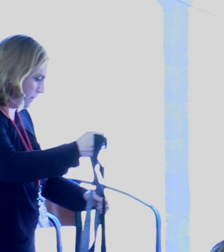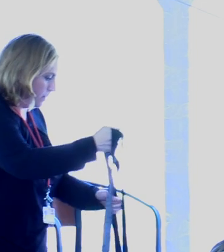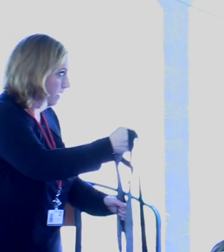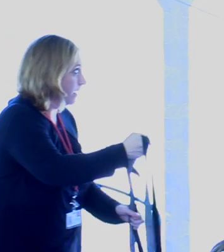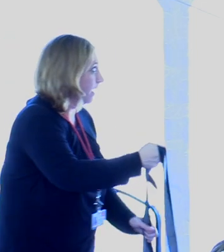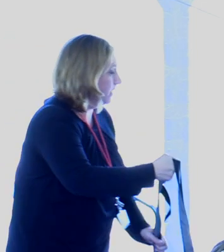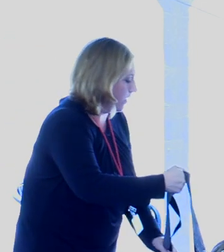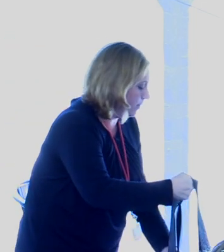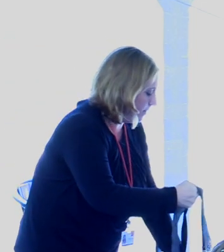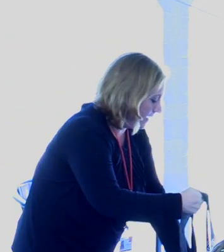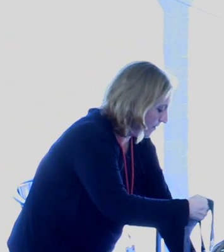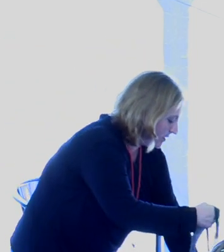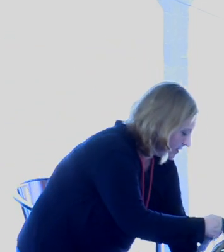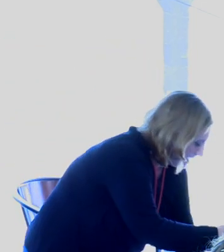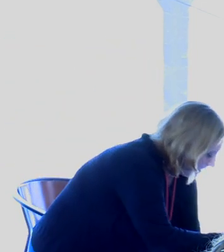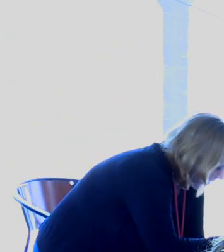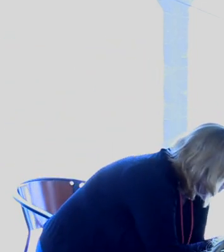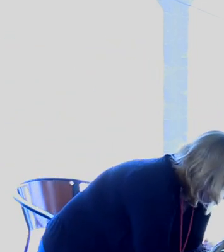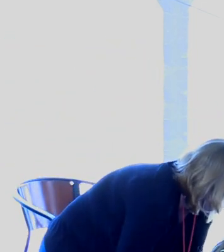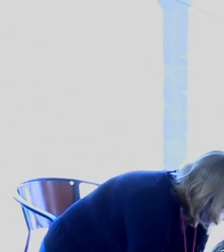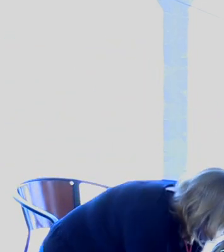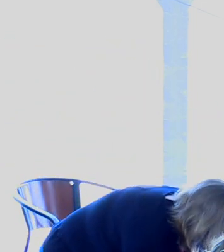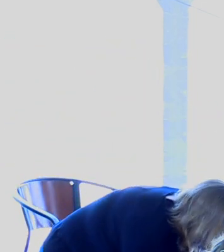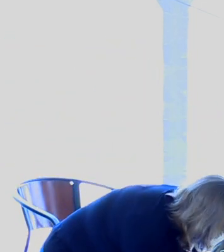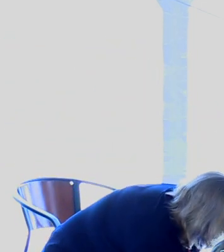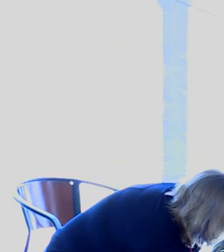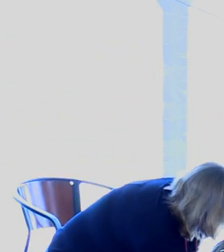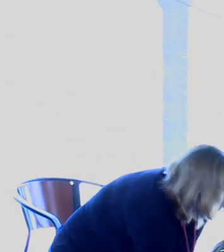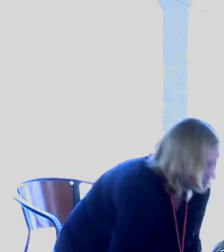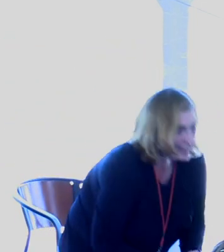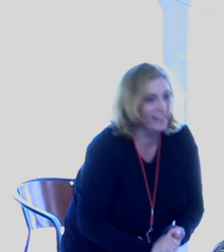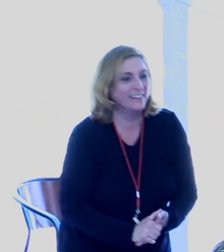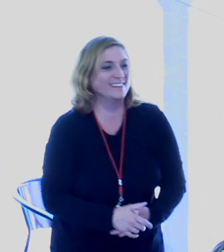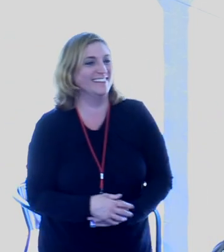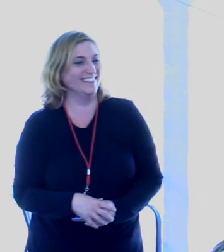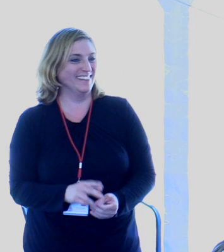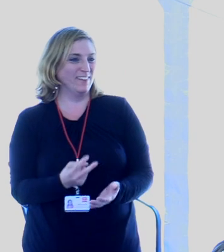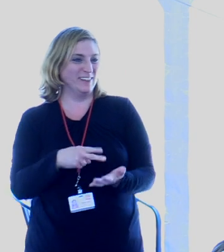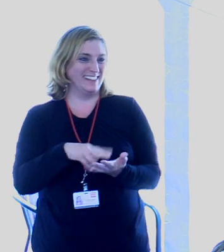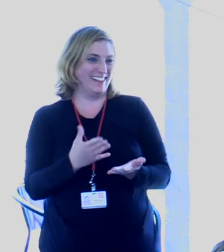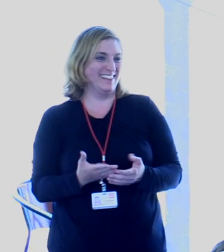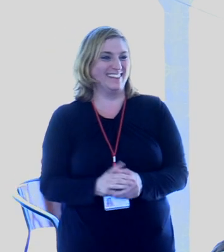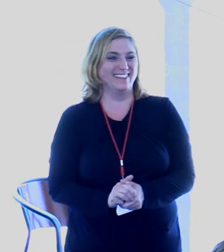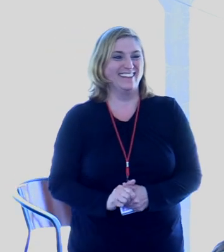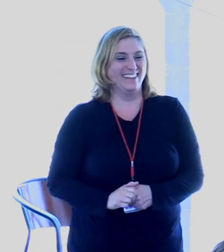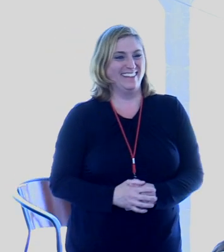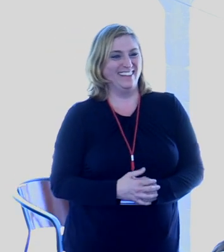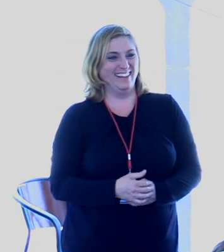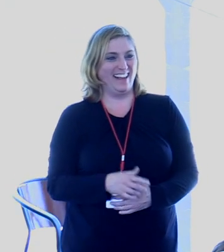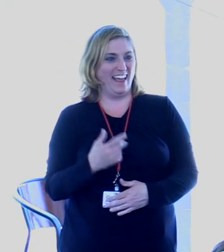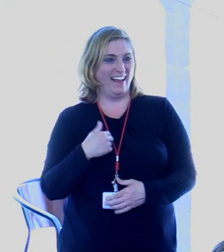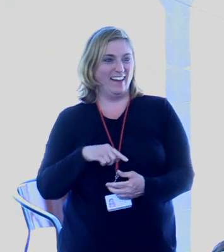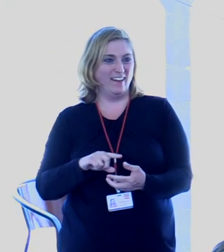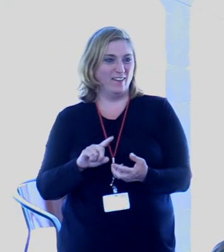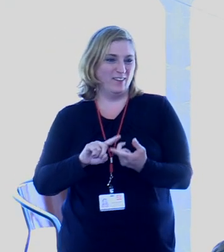this. Is this? You'll stand here? Okay, good. I have a companion.